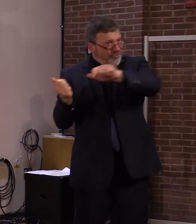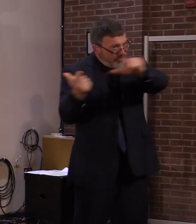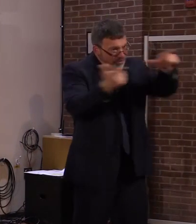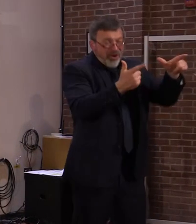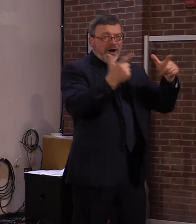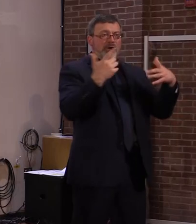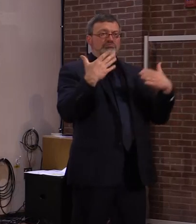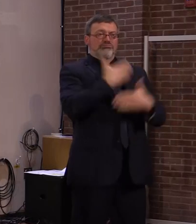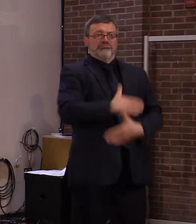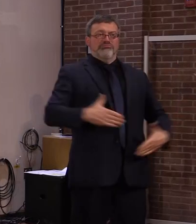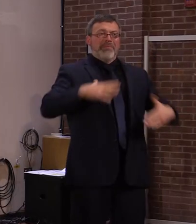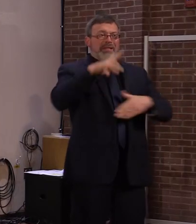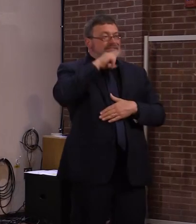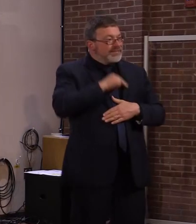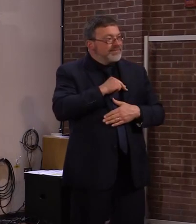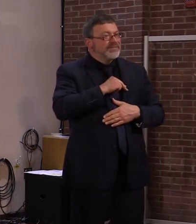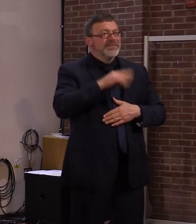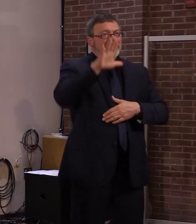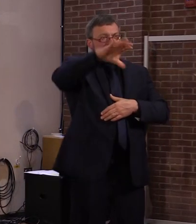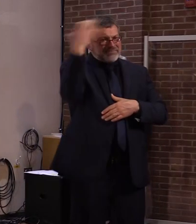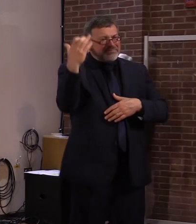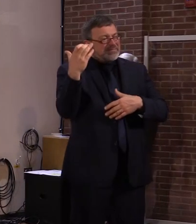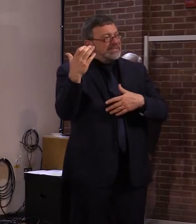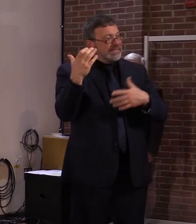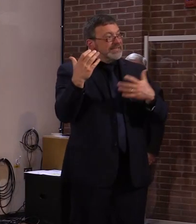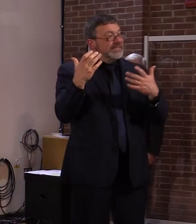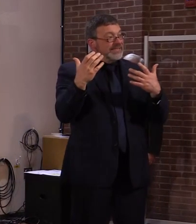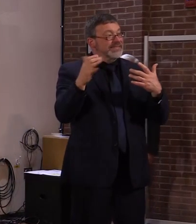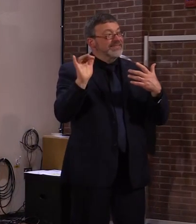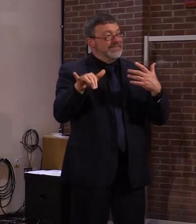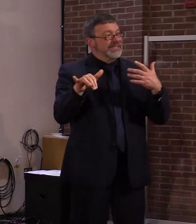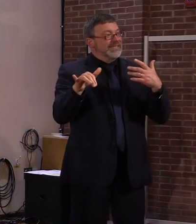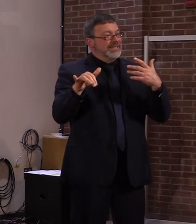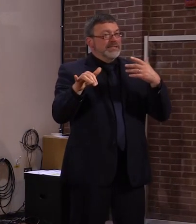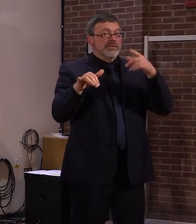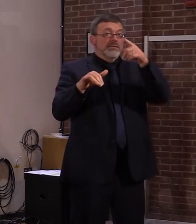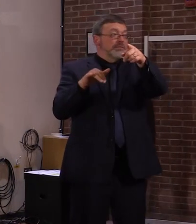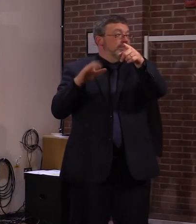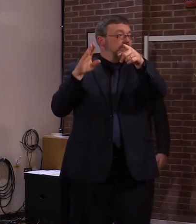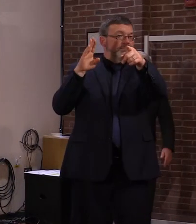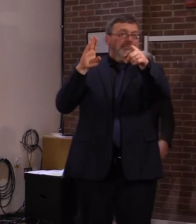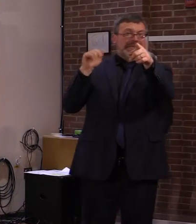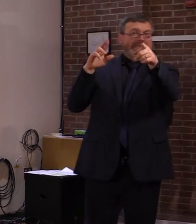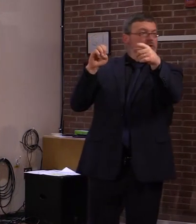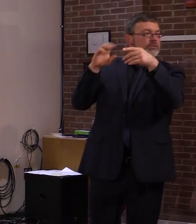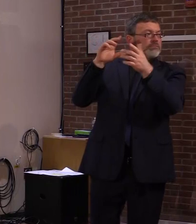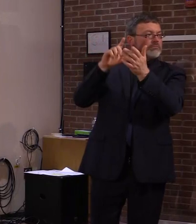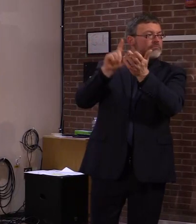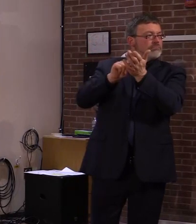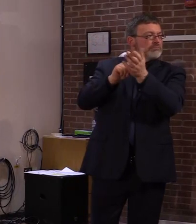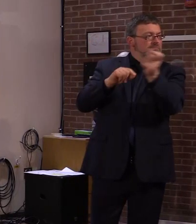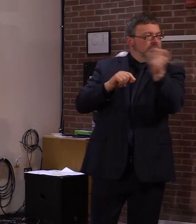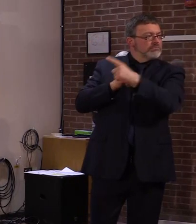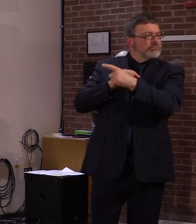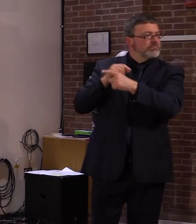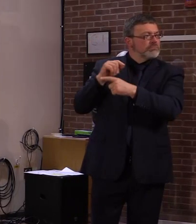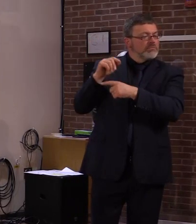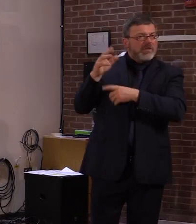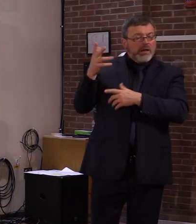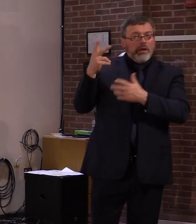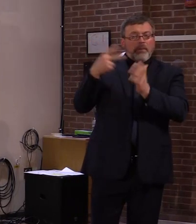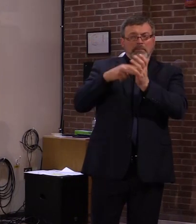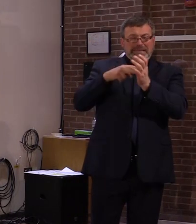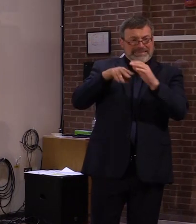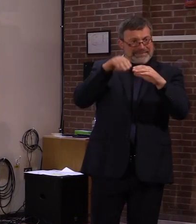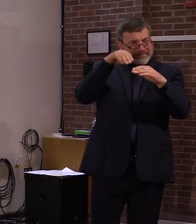follow. It sounded like there might have been a change in guidance for masking. I know before, when talking about masking indoors, there was a qualifier of if it's a